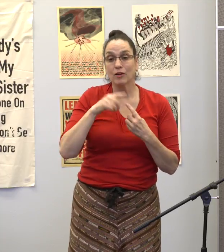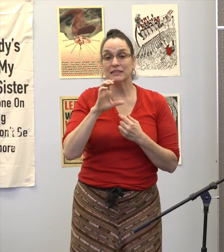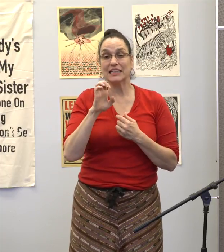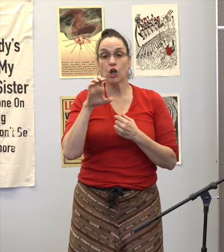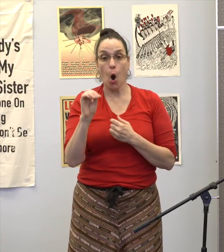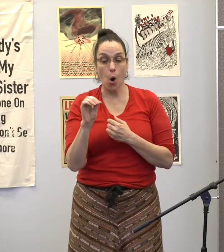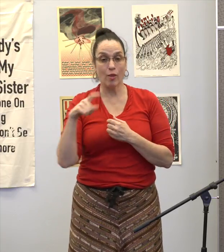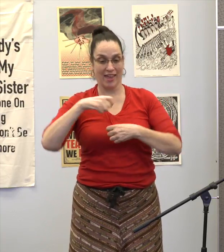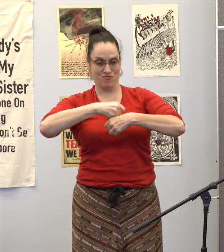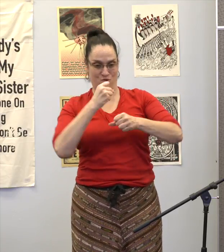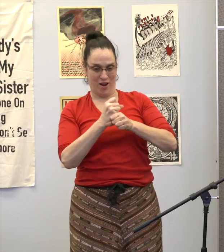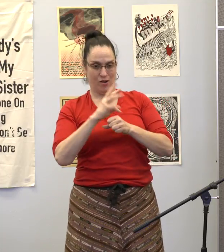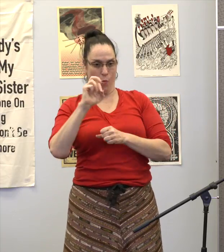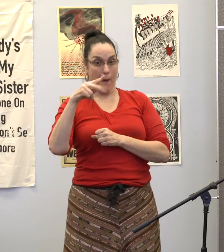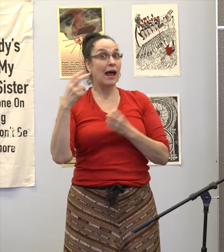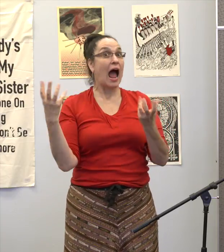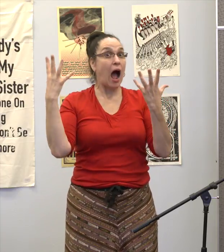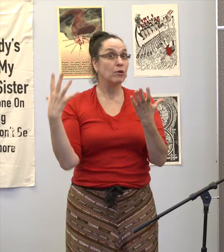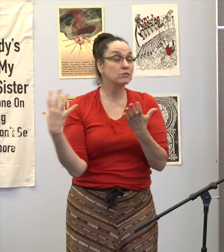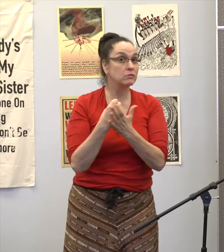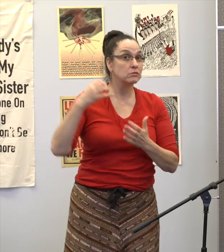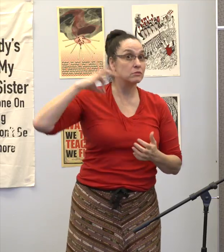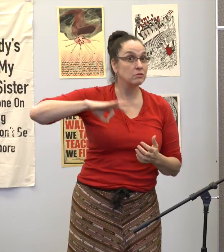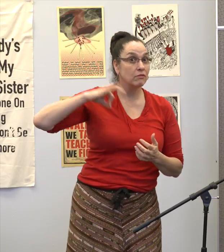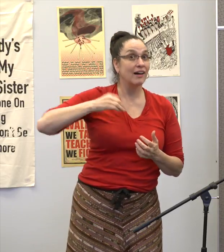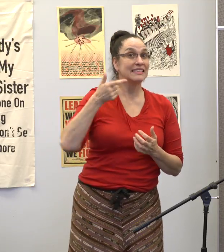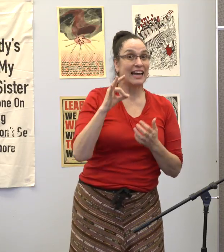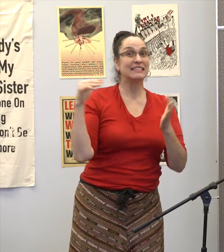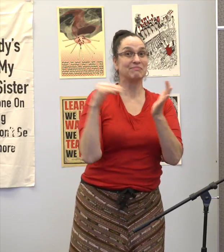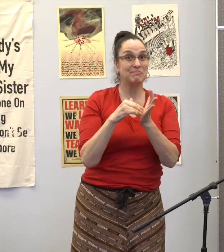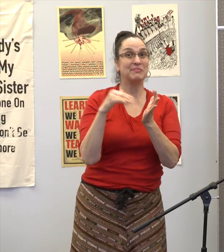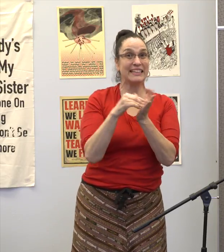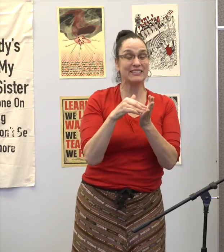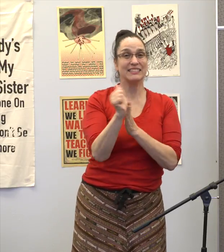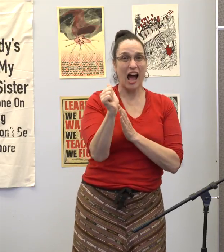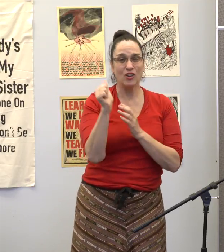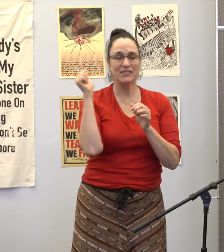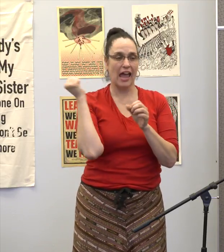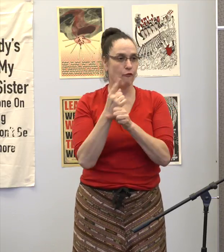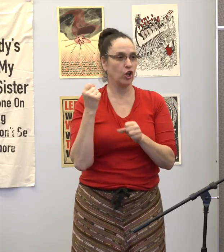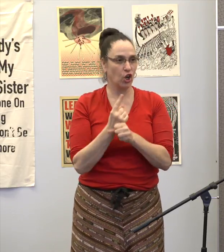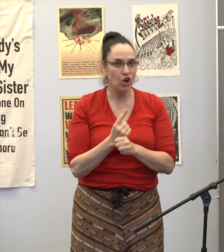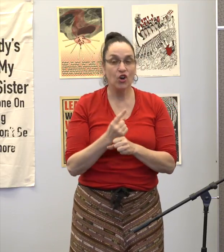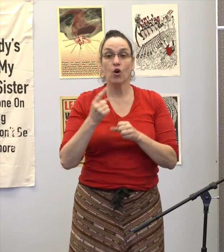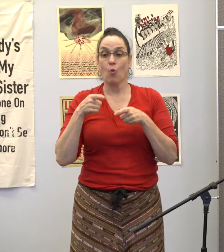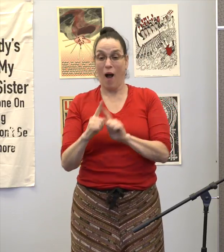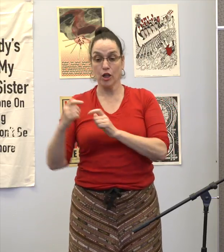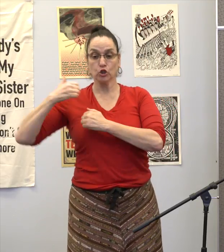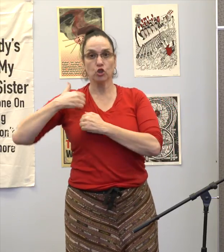that make weapons make an average of $19 million a year, while a combat soldier barely